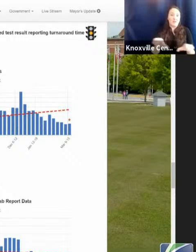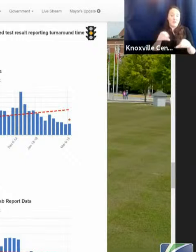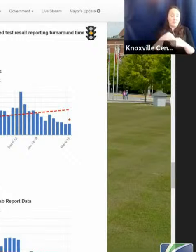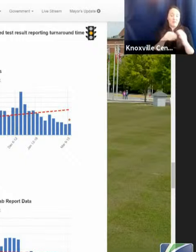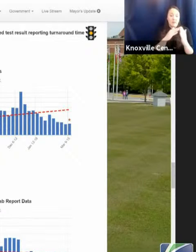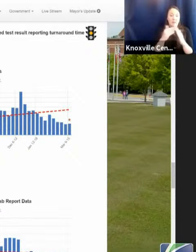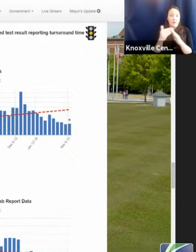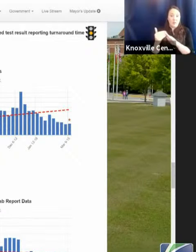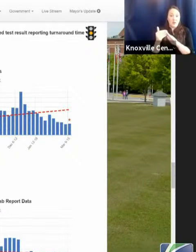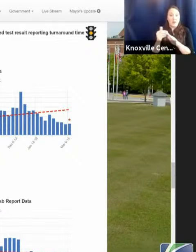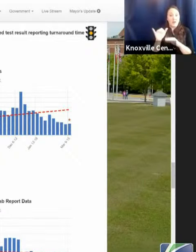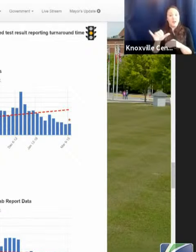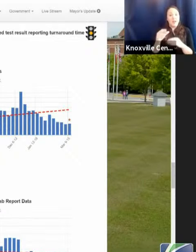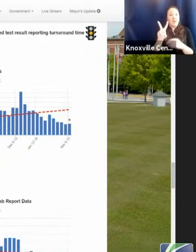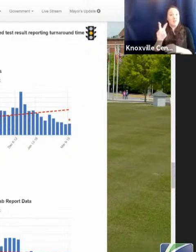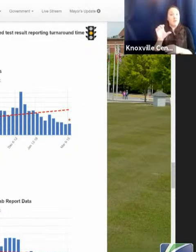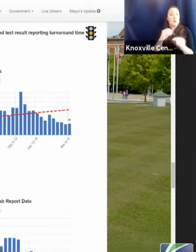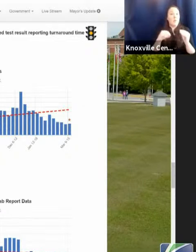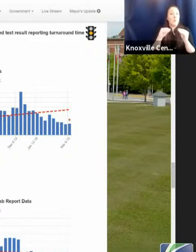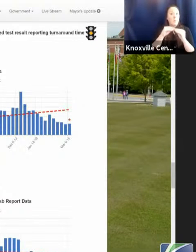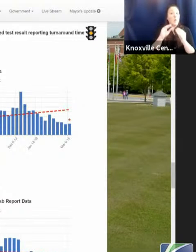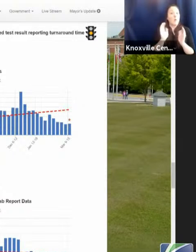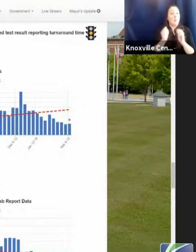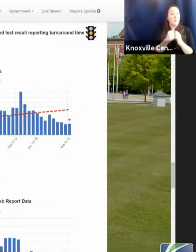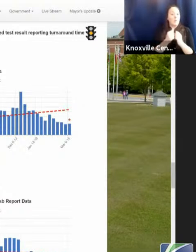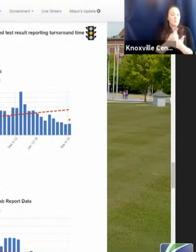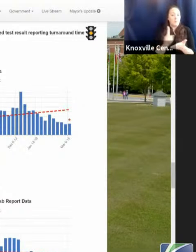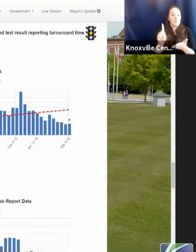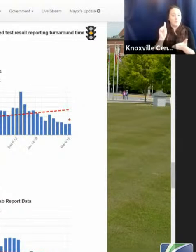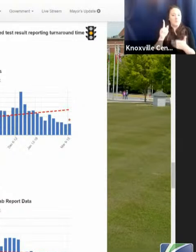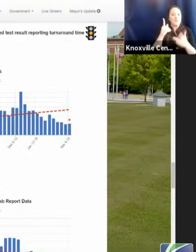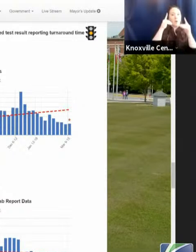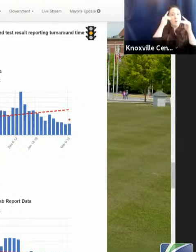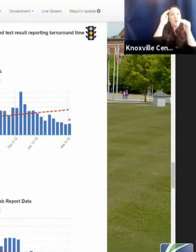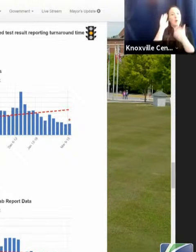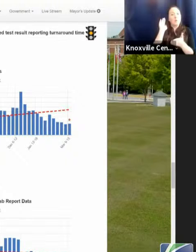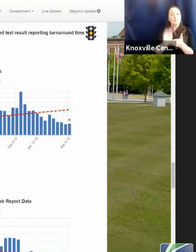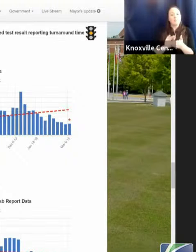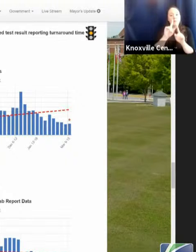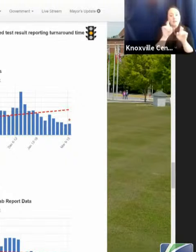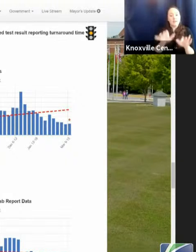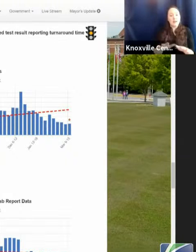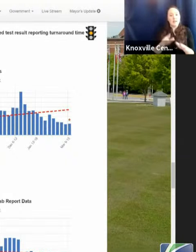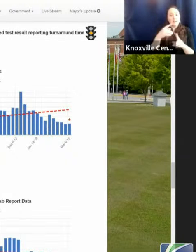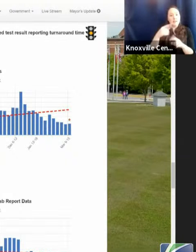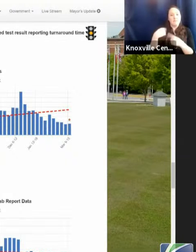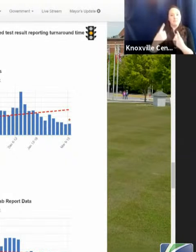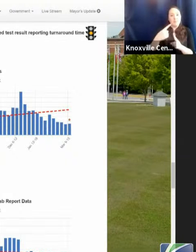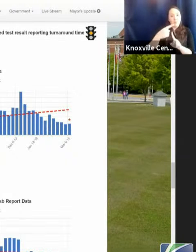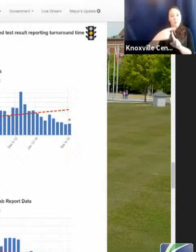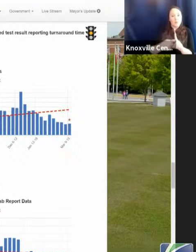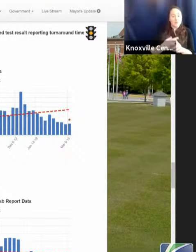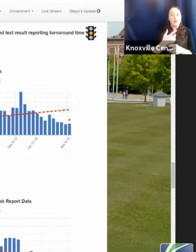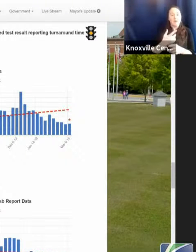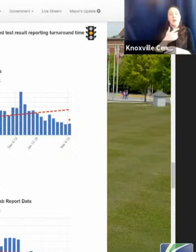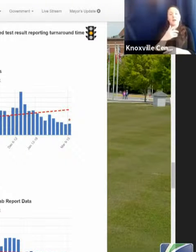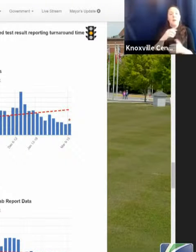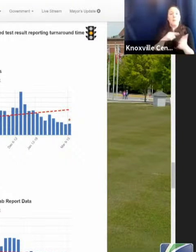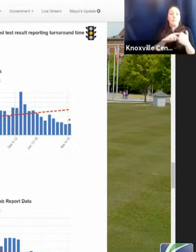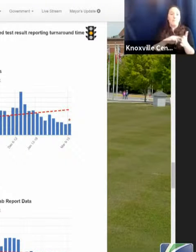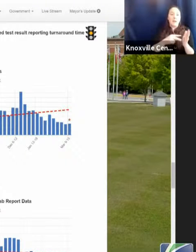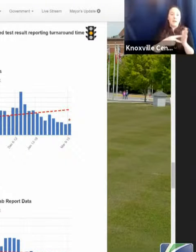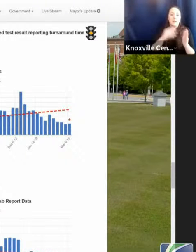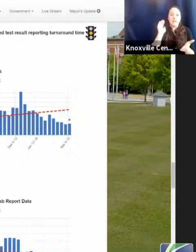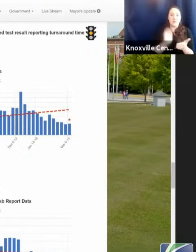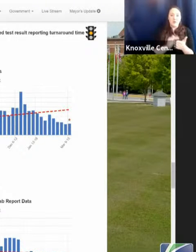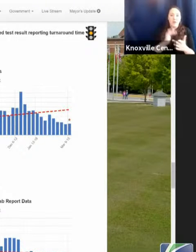which is 200 more than last week. We're hopeful that the decrease in testing in recent months is an indication of a lower burden disease